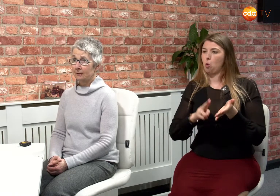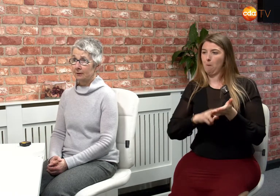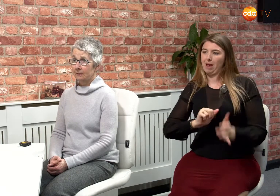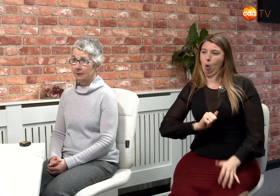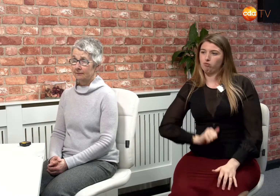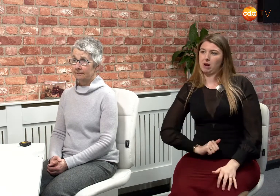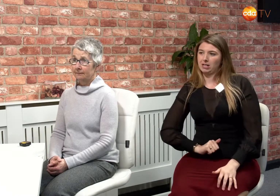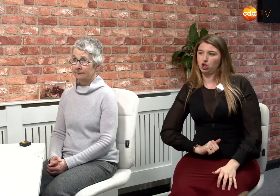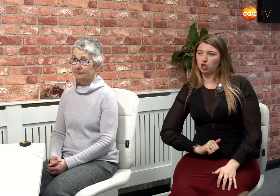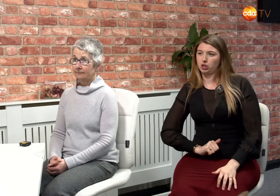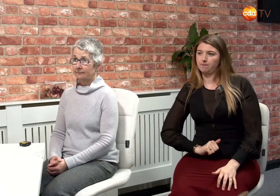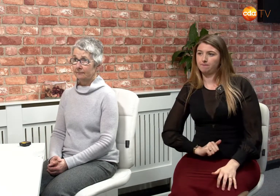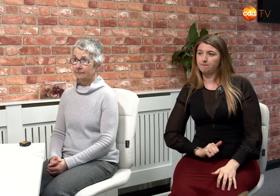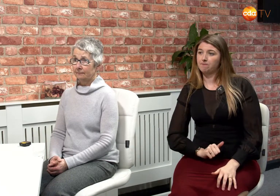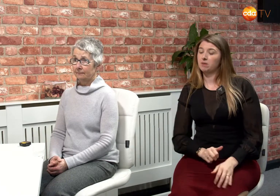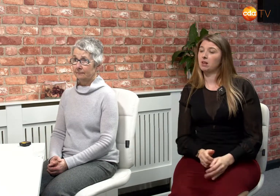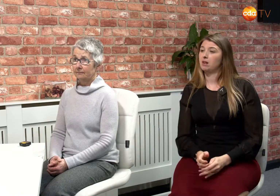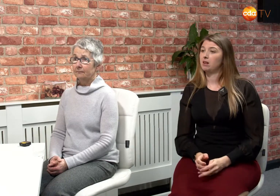operation.